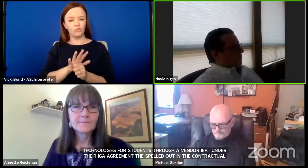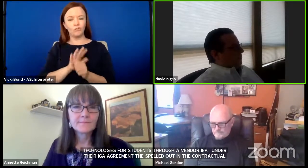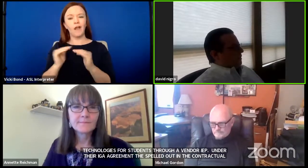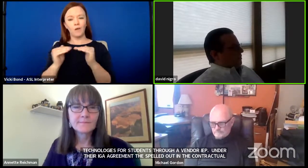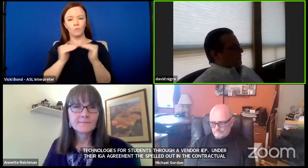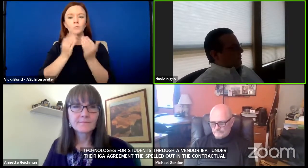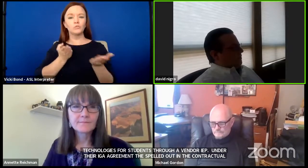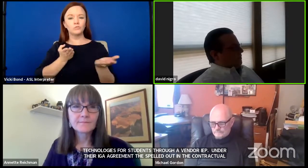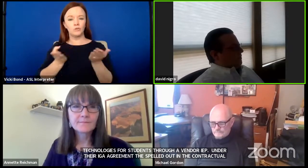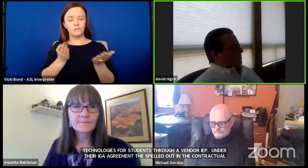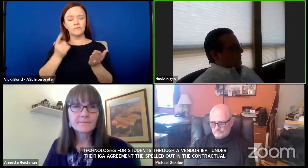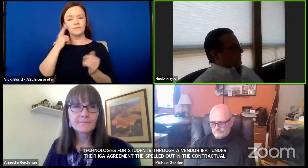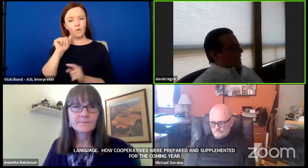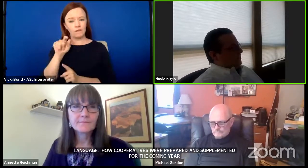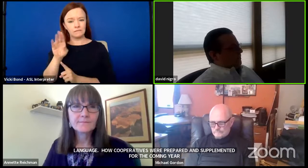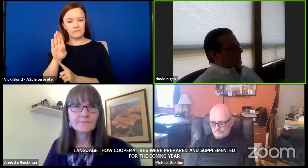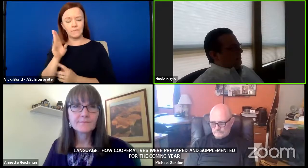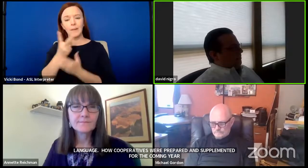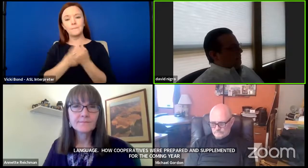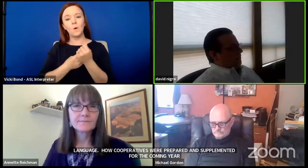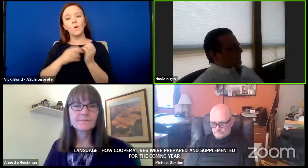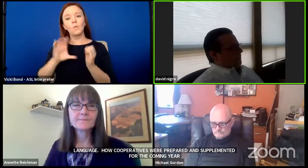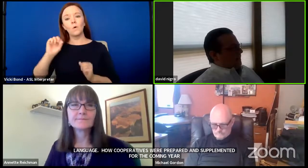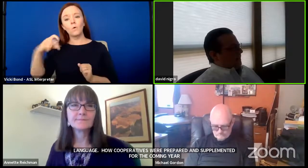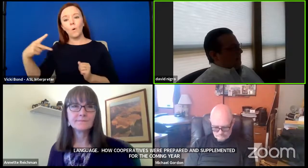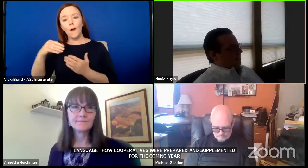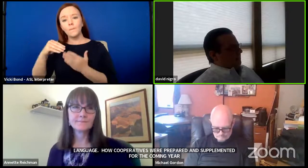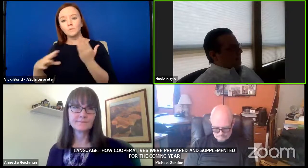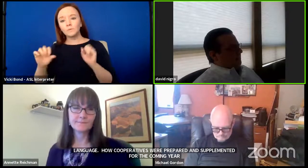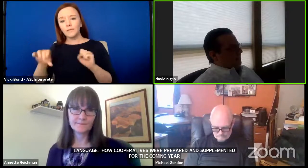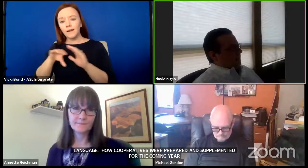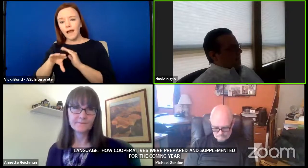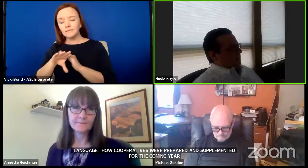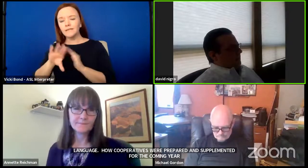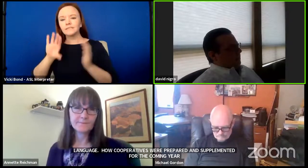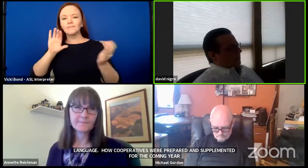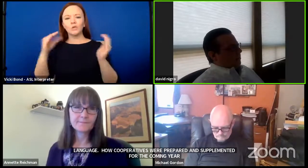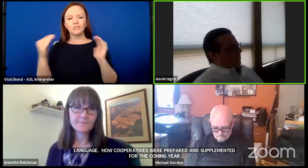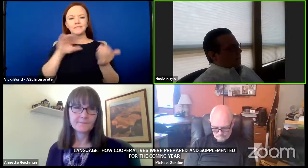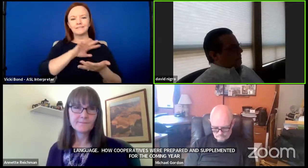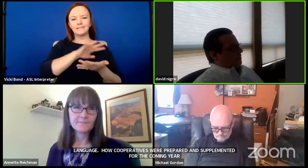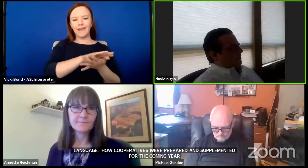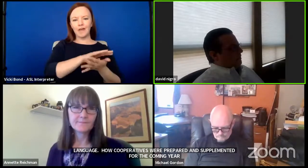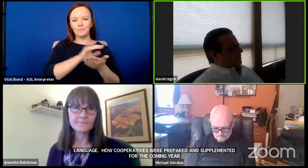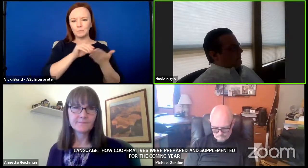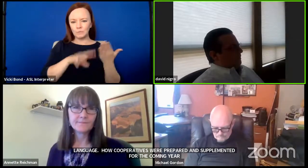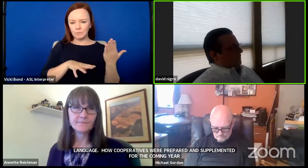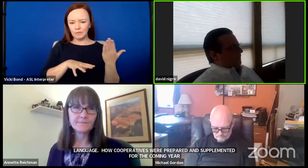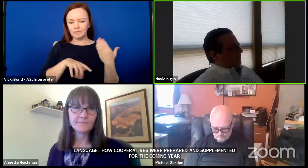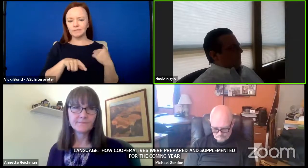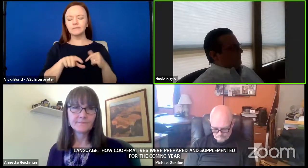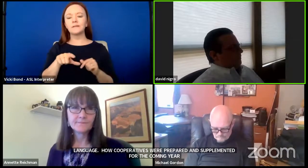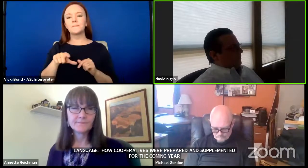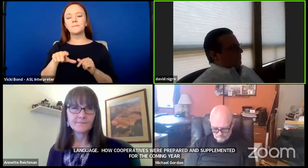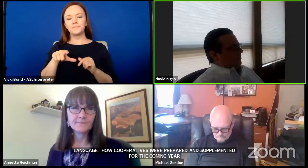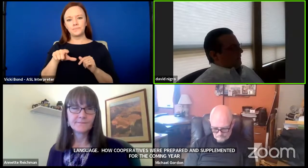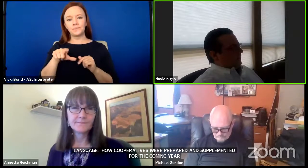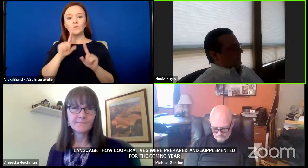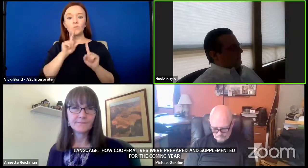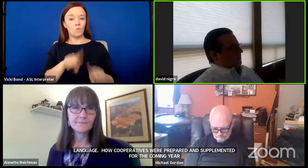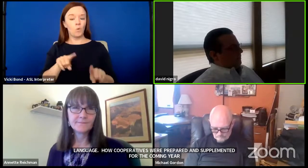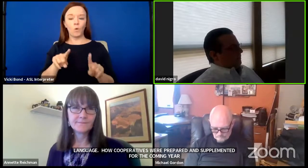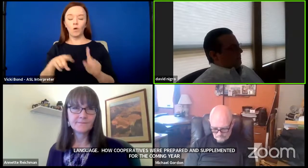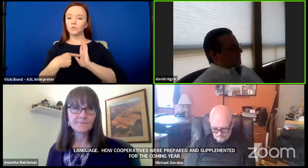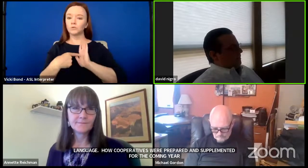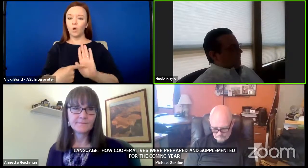terms of what cooperative students have access to versus campus students, but more importantly shows the disparity of delivery from blind